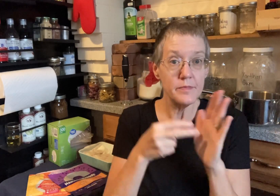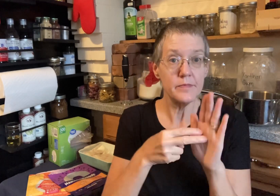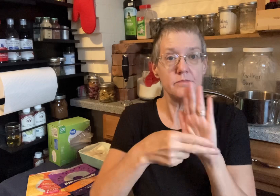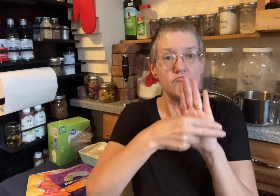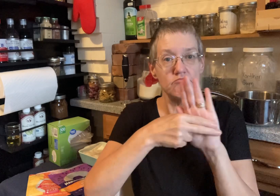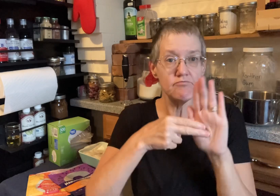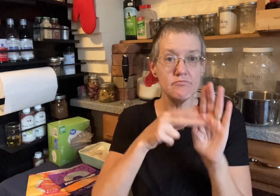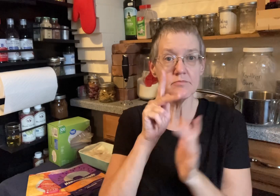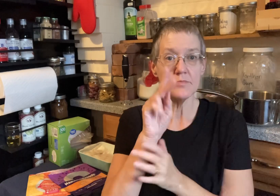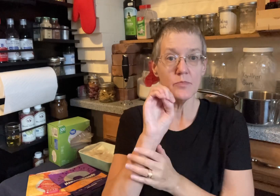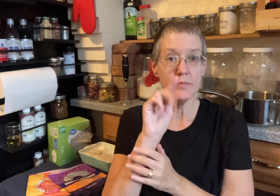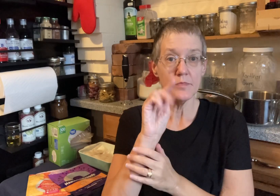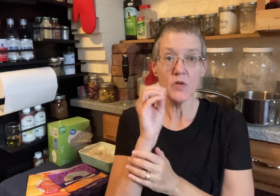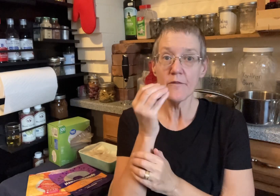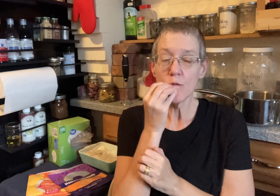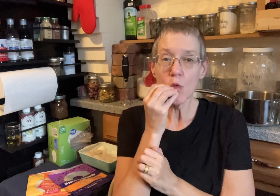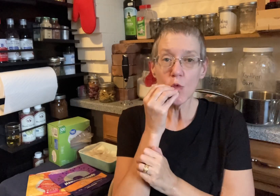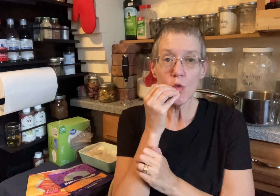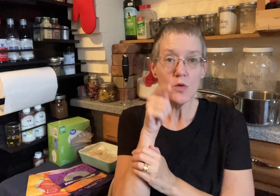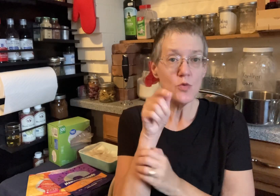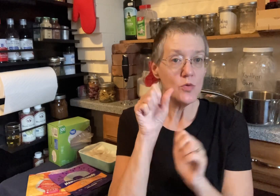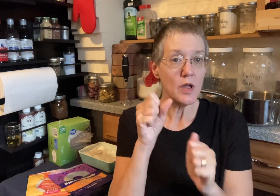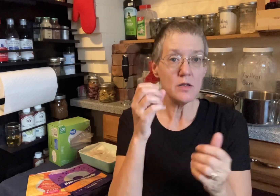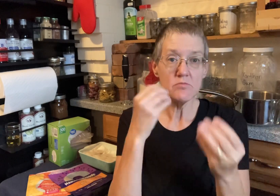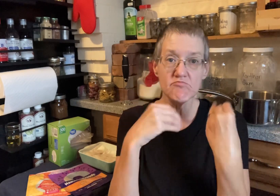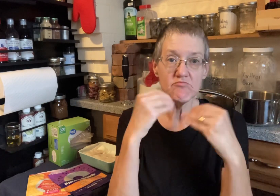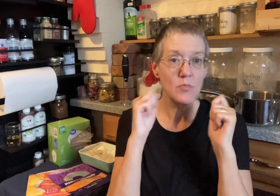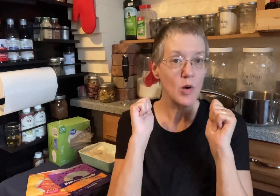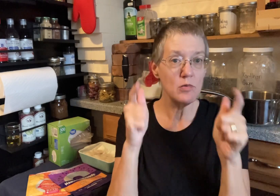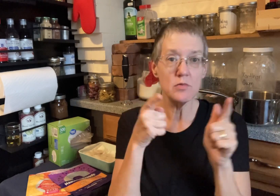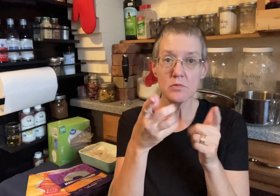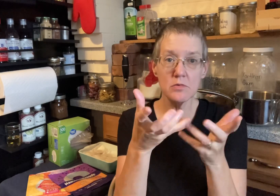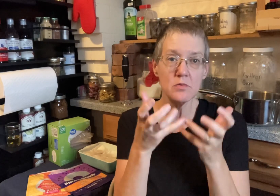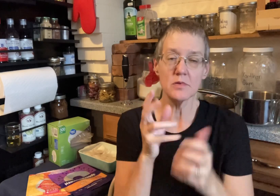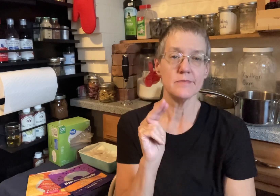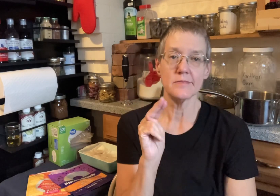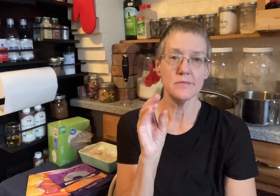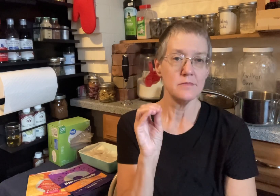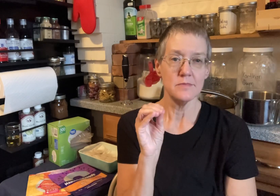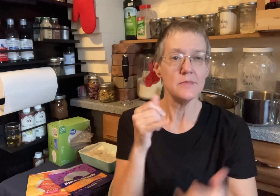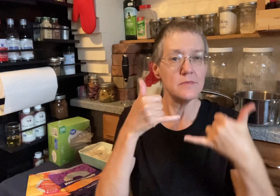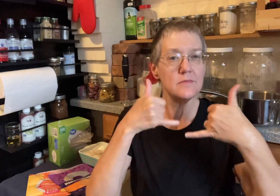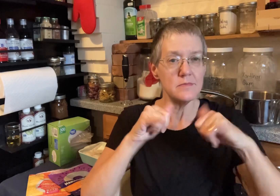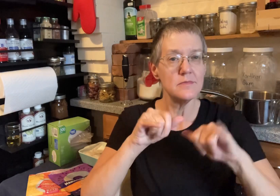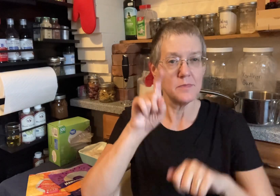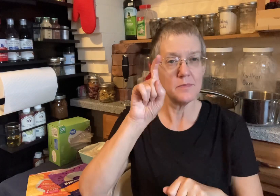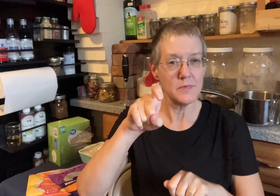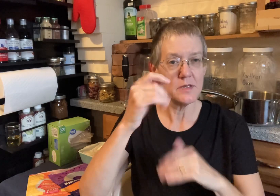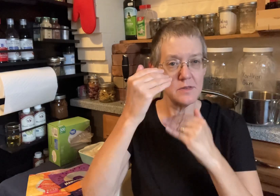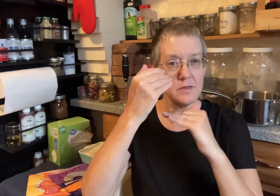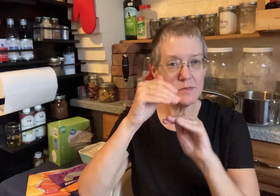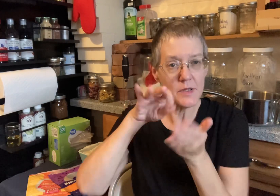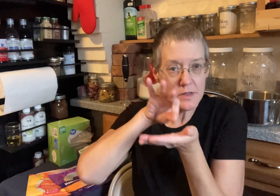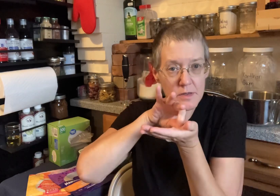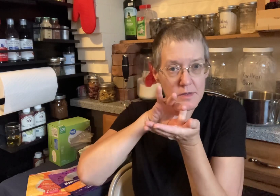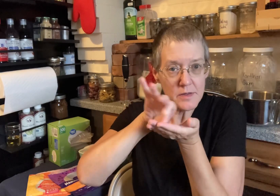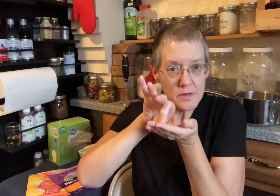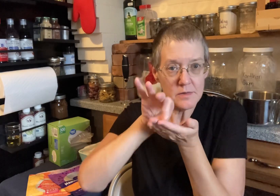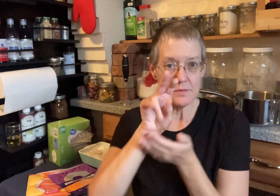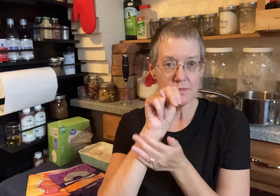loss, does that mean you can eat as much as you want of keto foods? No, you